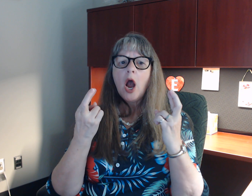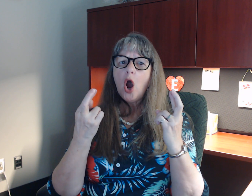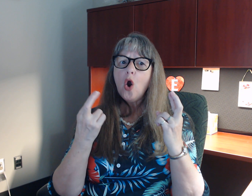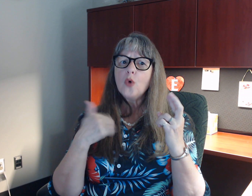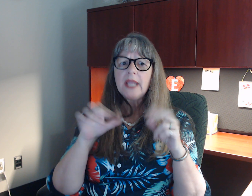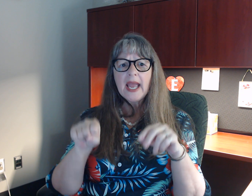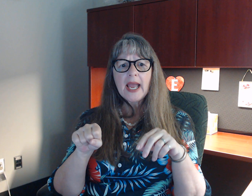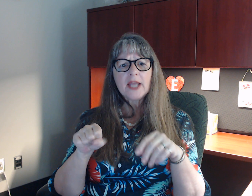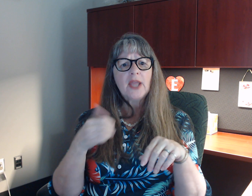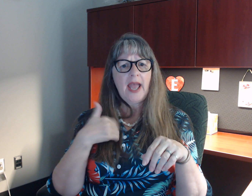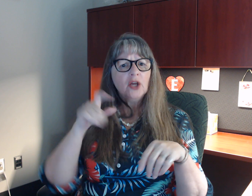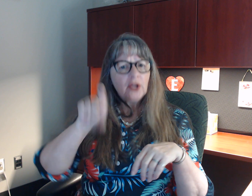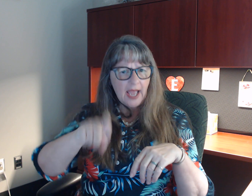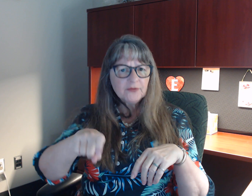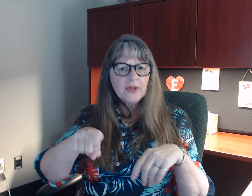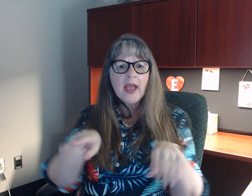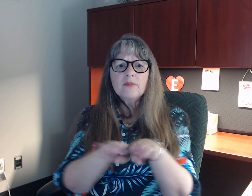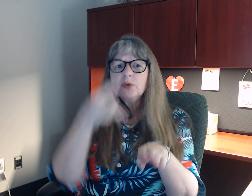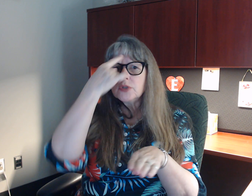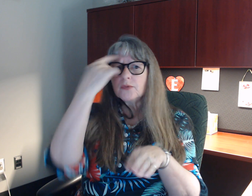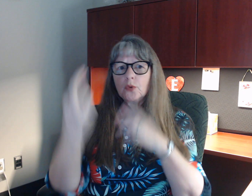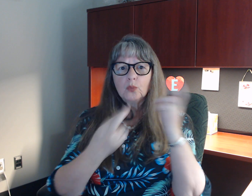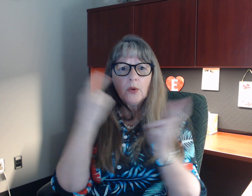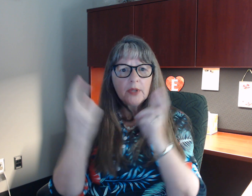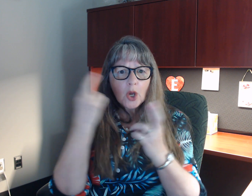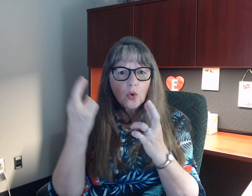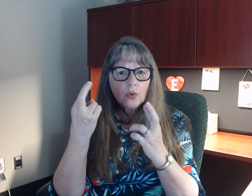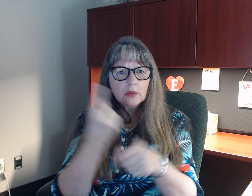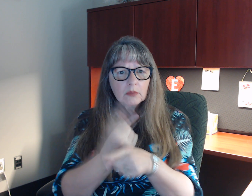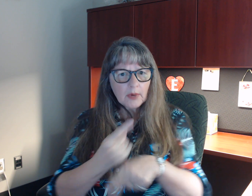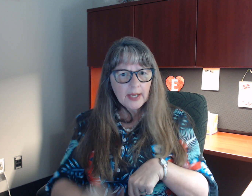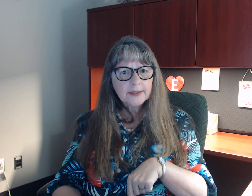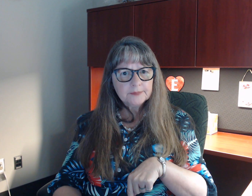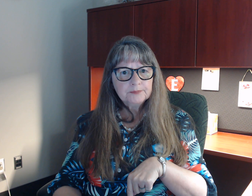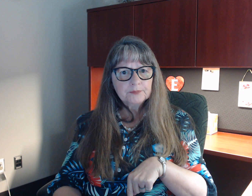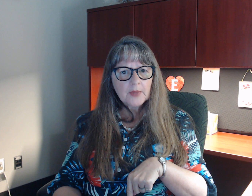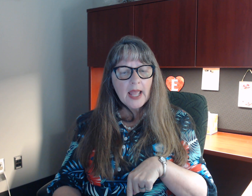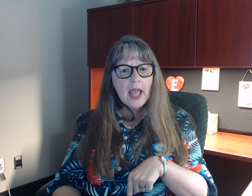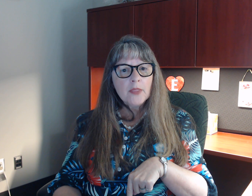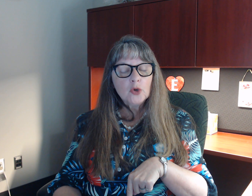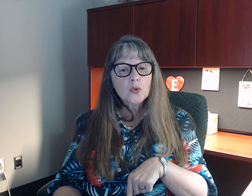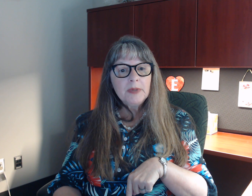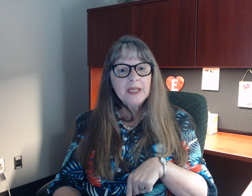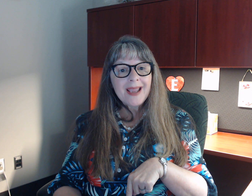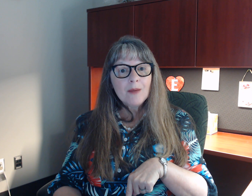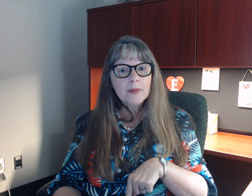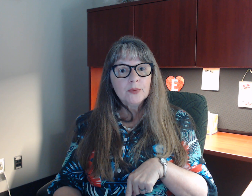Oh yeah, you have to have boots for the rodeo, right? And those would be cowboy boots,